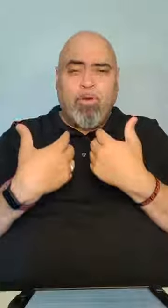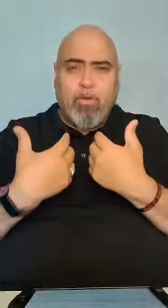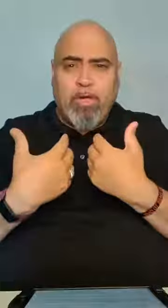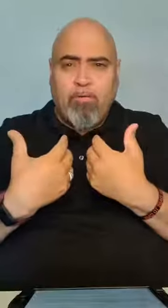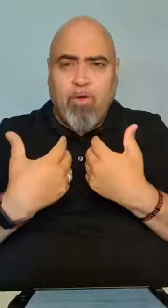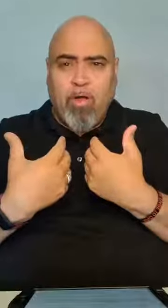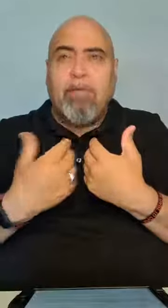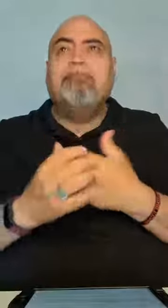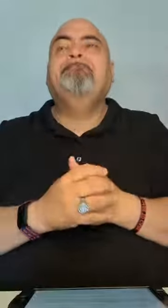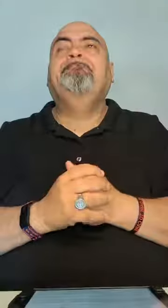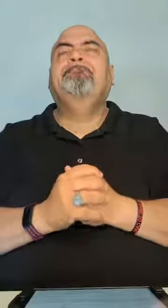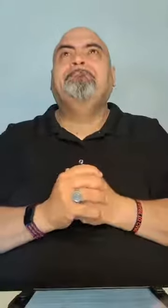doing it wrong?